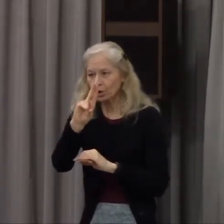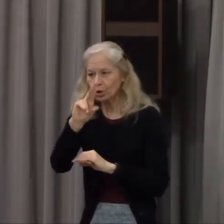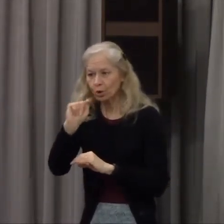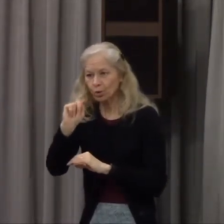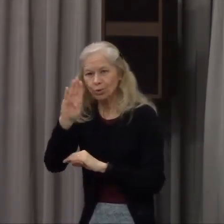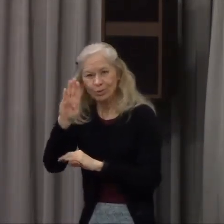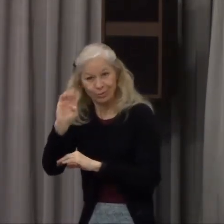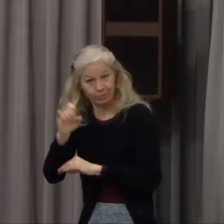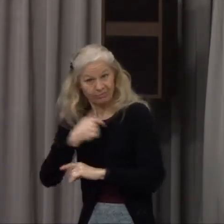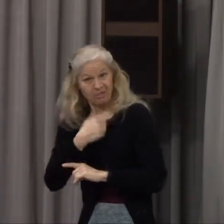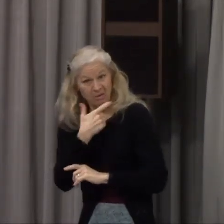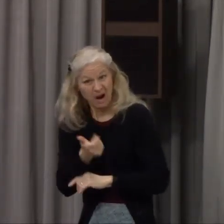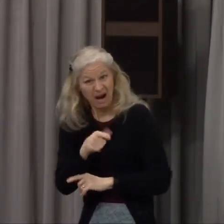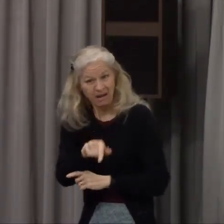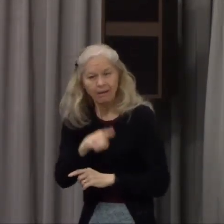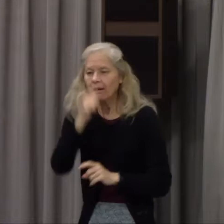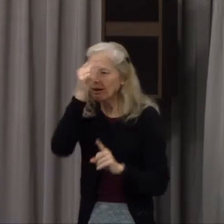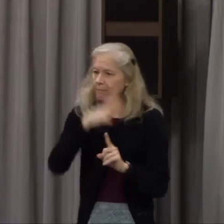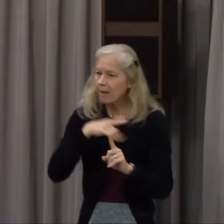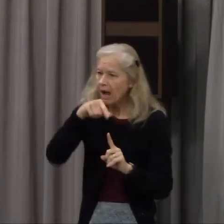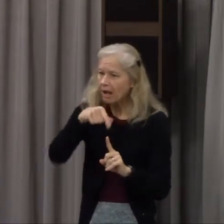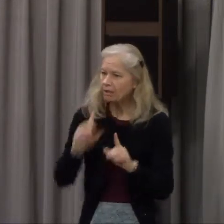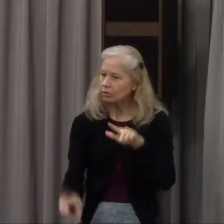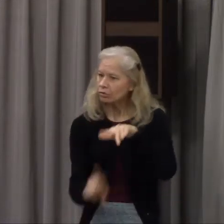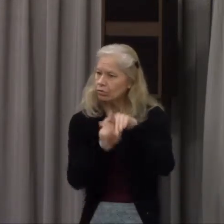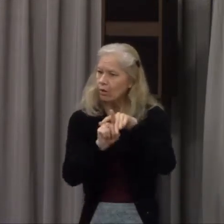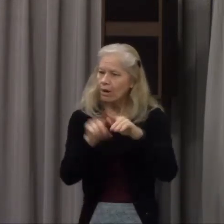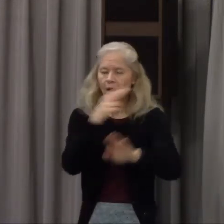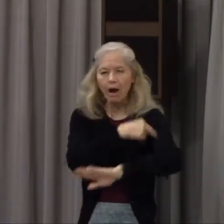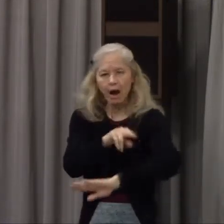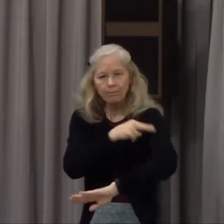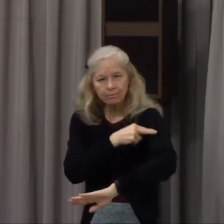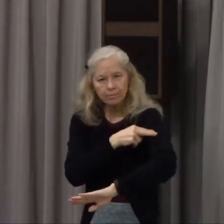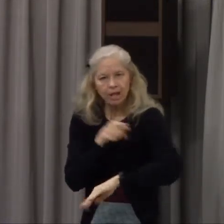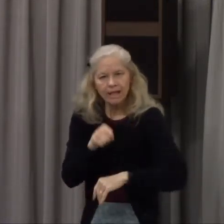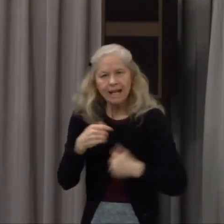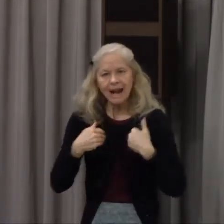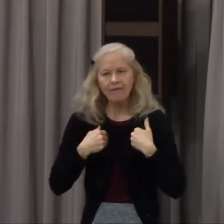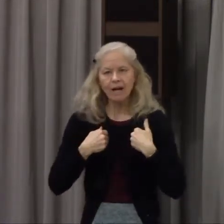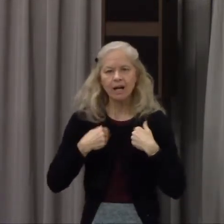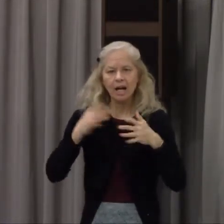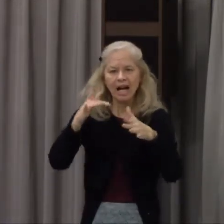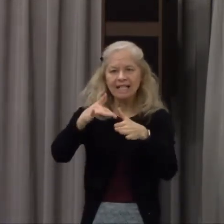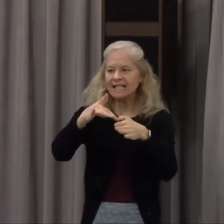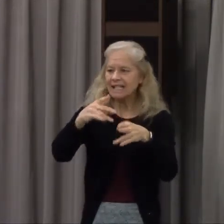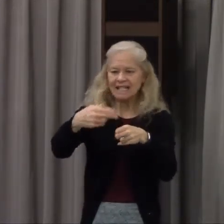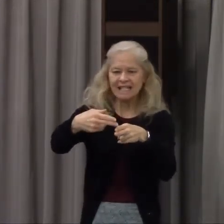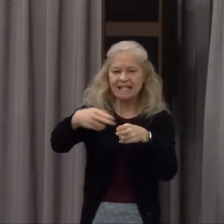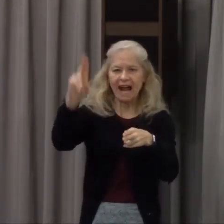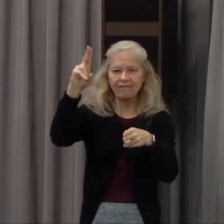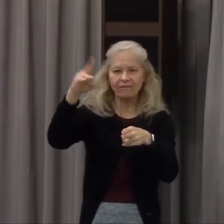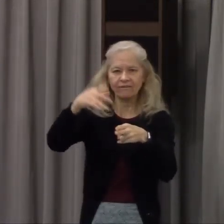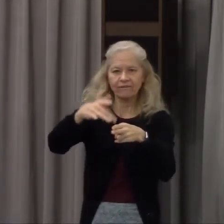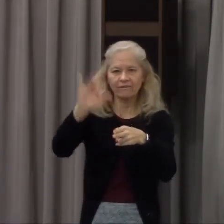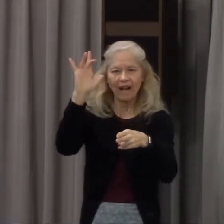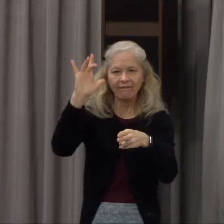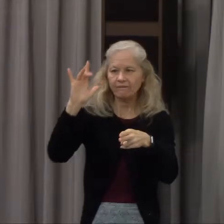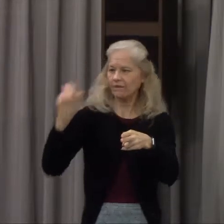back. But the knife has to be removed with care, so they told him to wait. The doctors and nurses